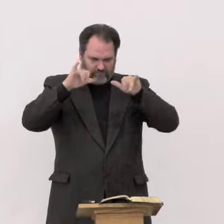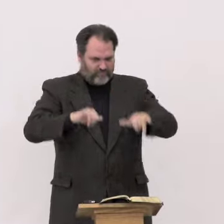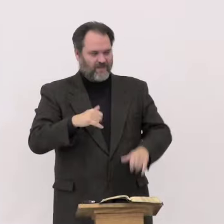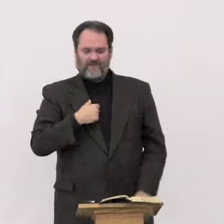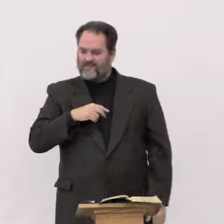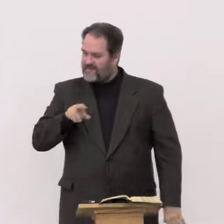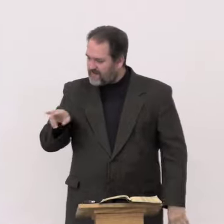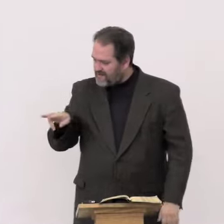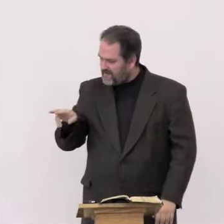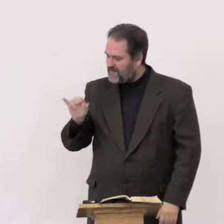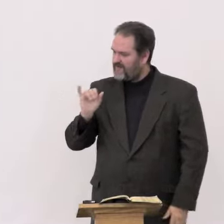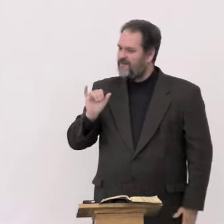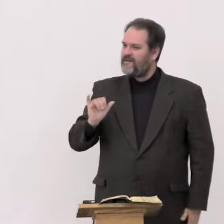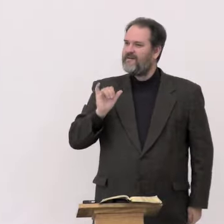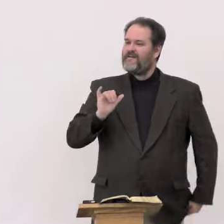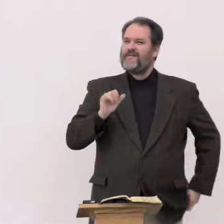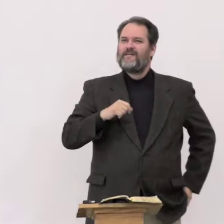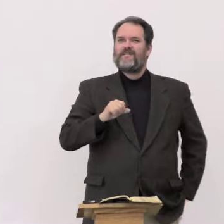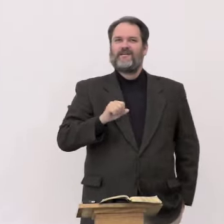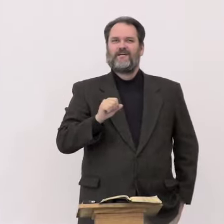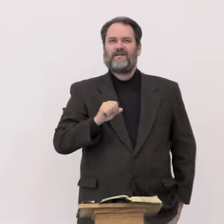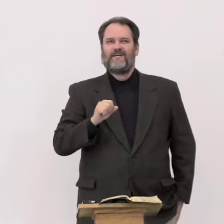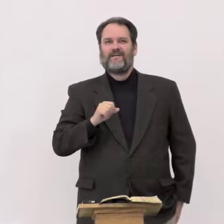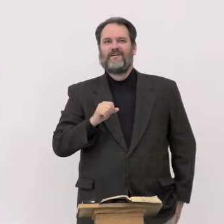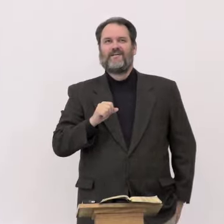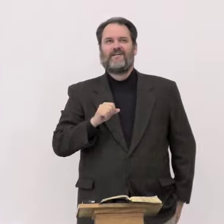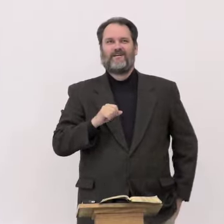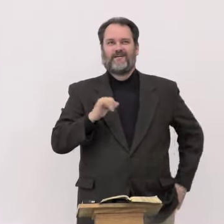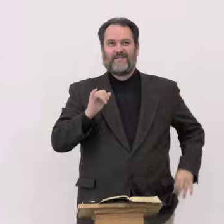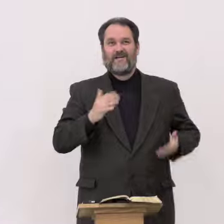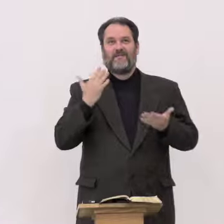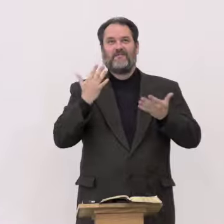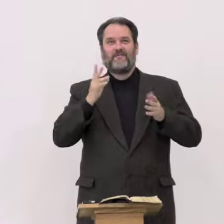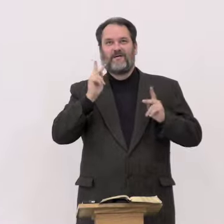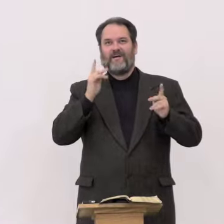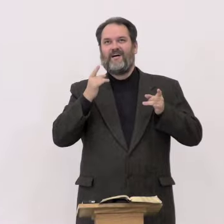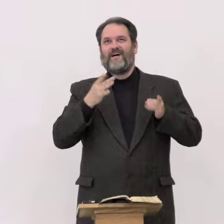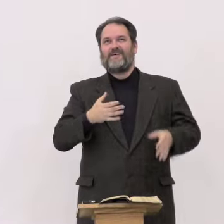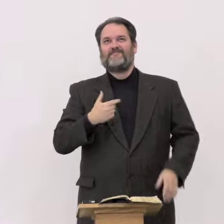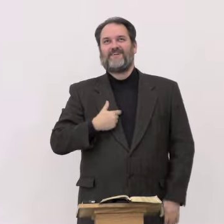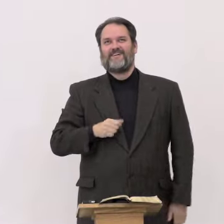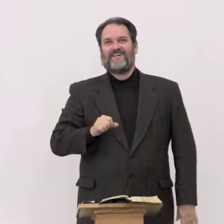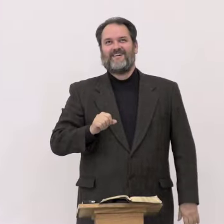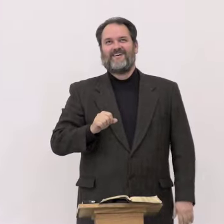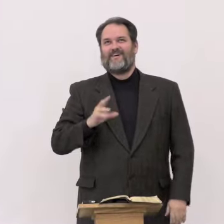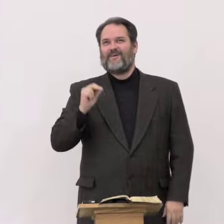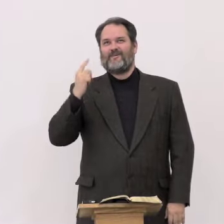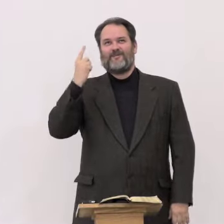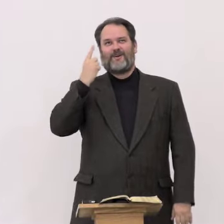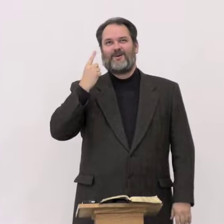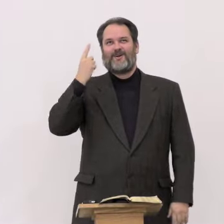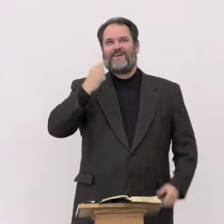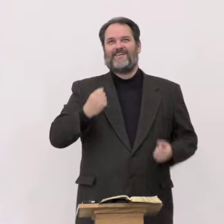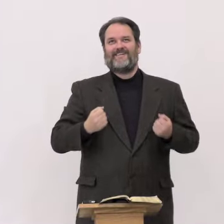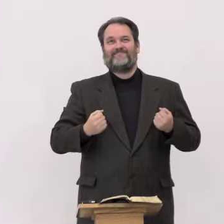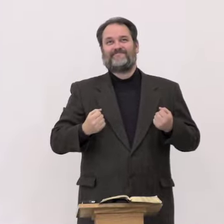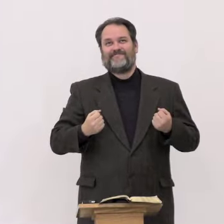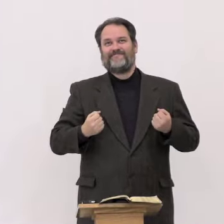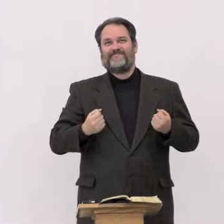do I have a strong foundation? And my wife says, yeah, you have a strong foundation. You can stand by your word. And I realized, oh, that's why people hate